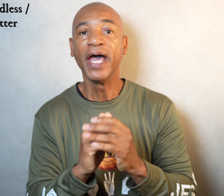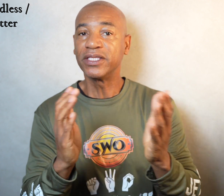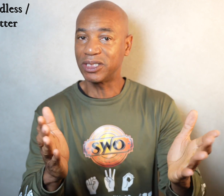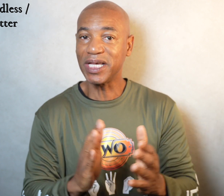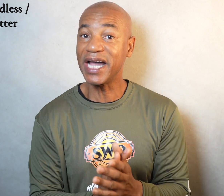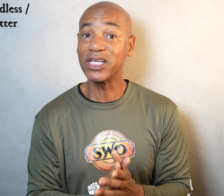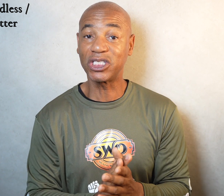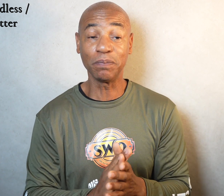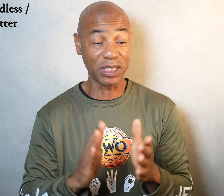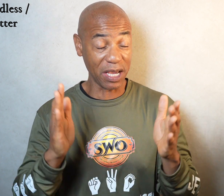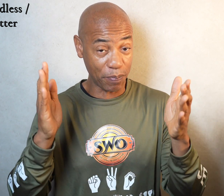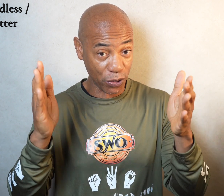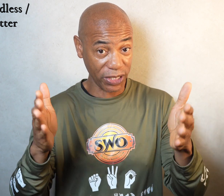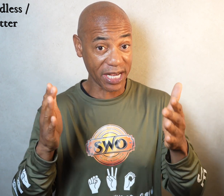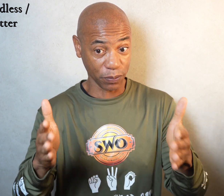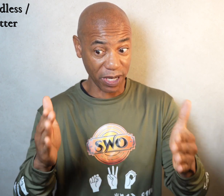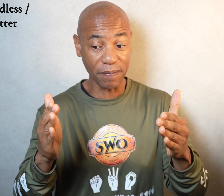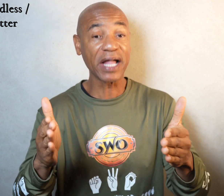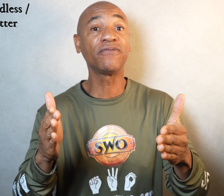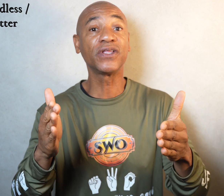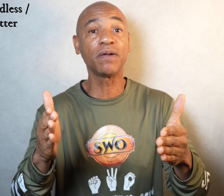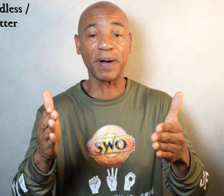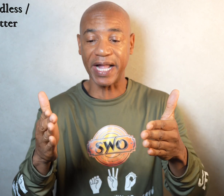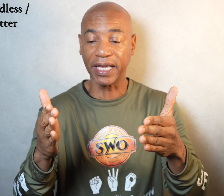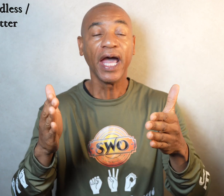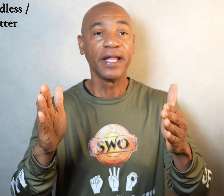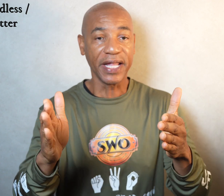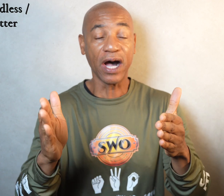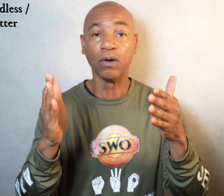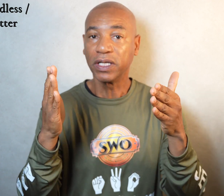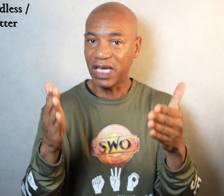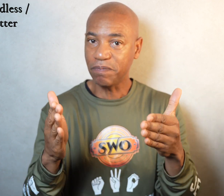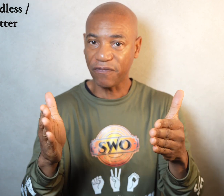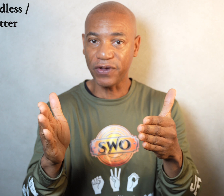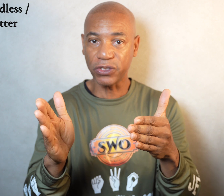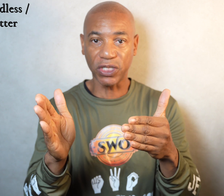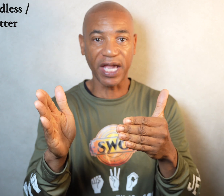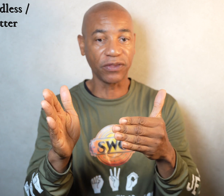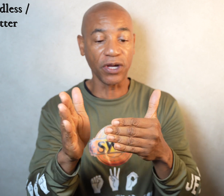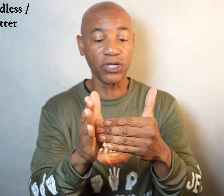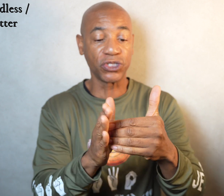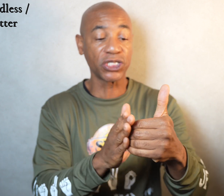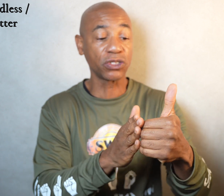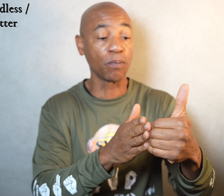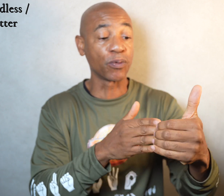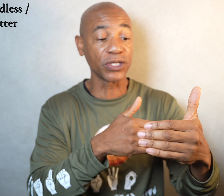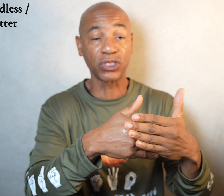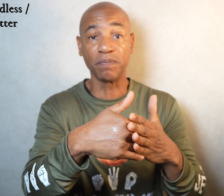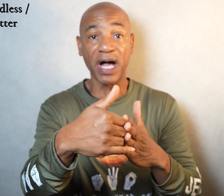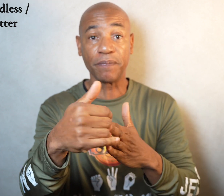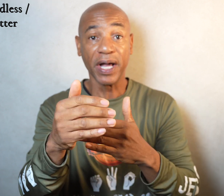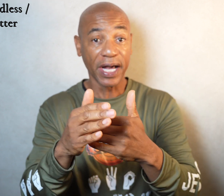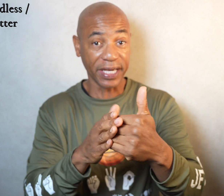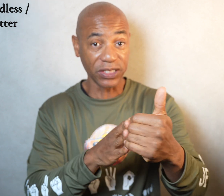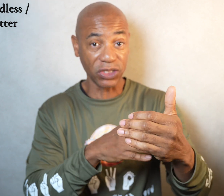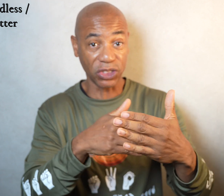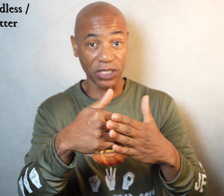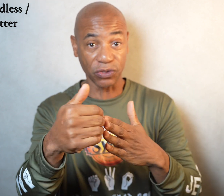To sign is simply take both hands, bring them out in front of the body. Now, keep your fingers together and you're just going to brush them up against each other just